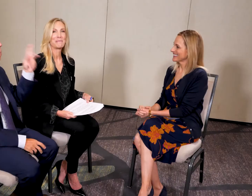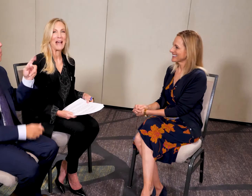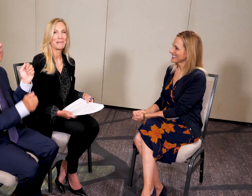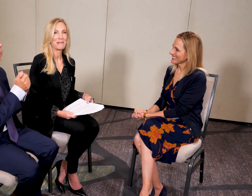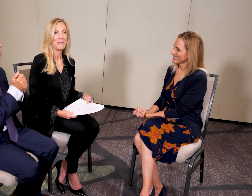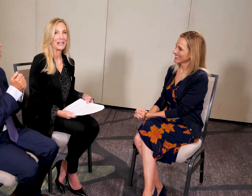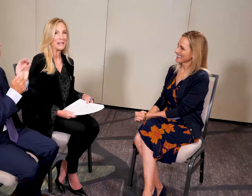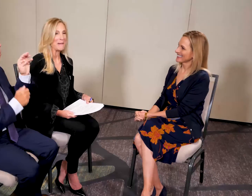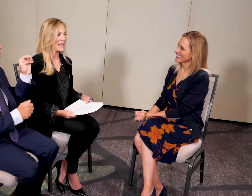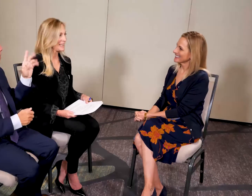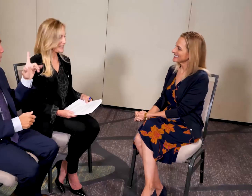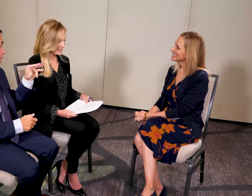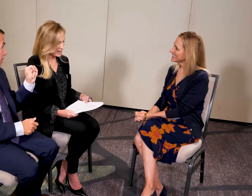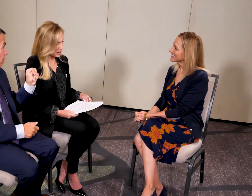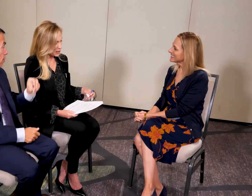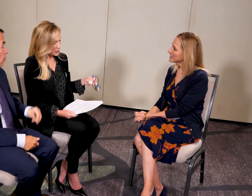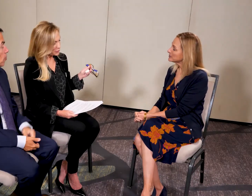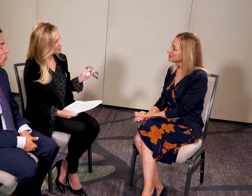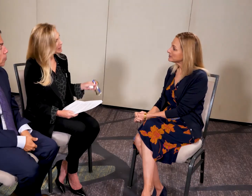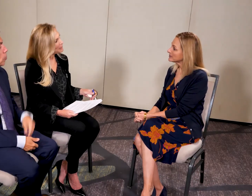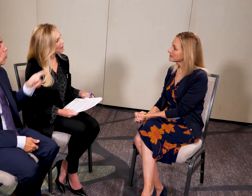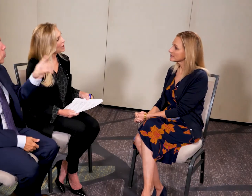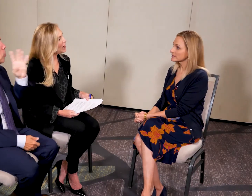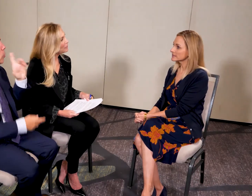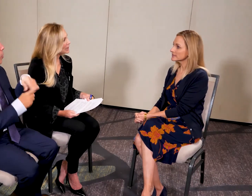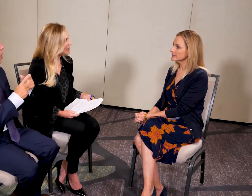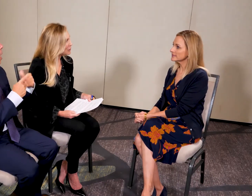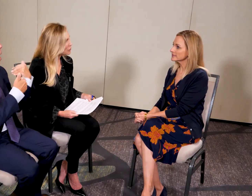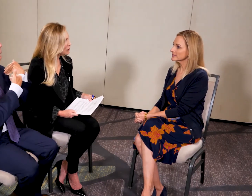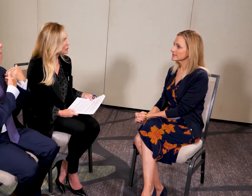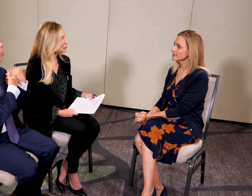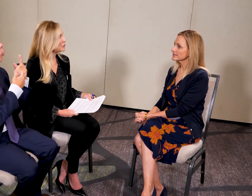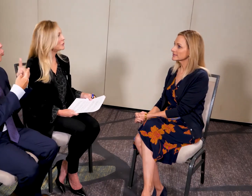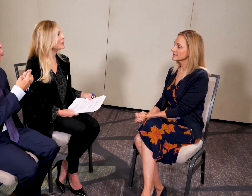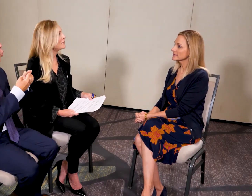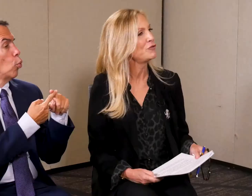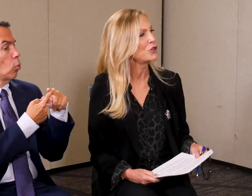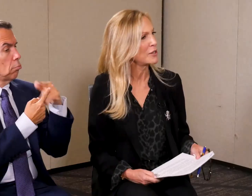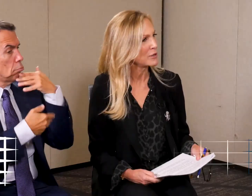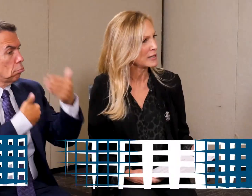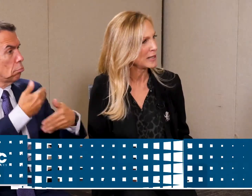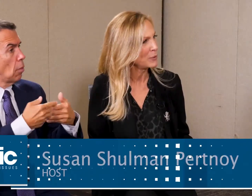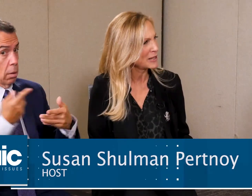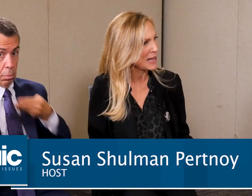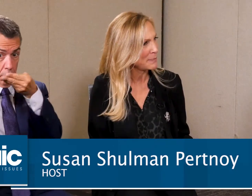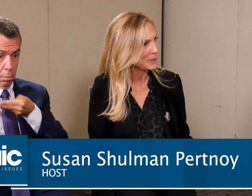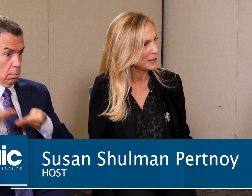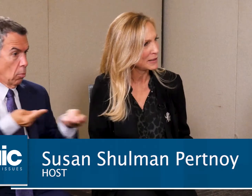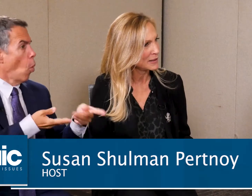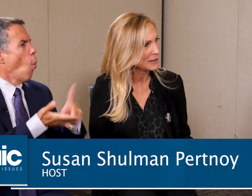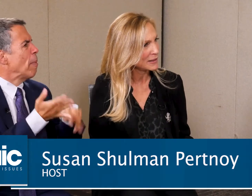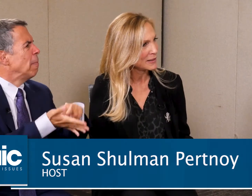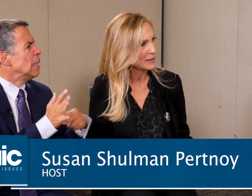back with Marlee Matlin. You speak about an obligation to live generously. What does that mean?